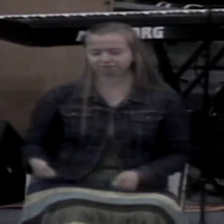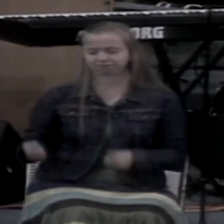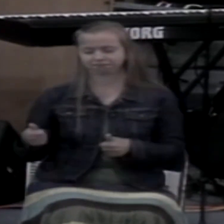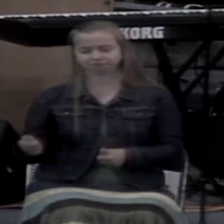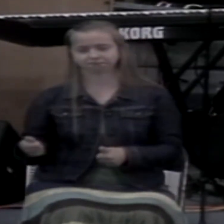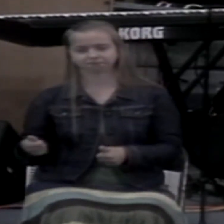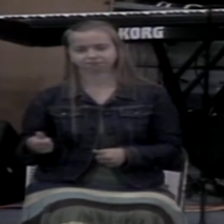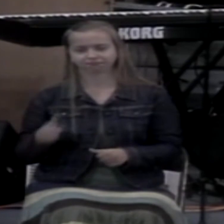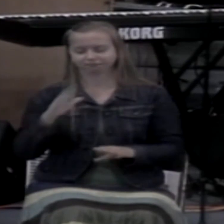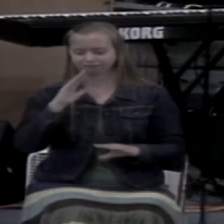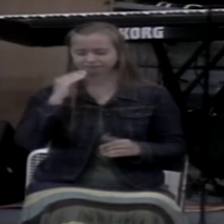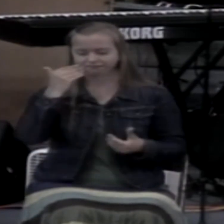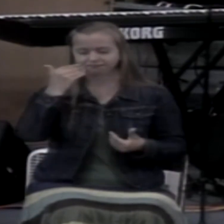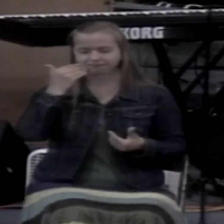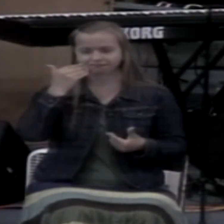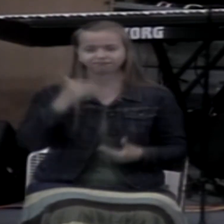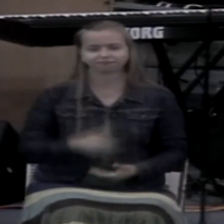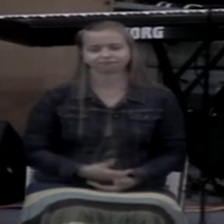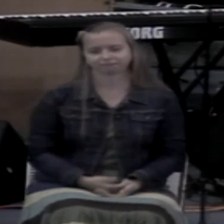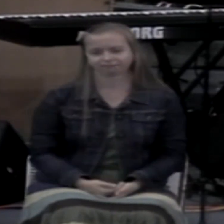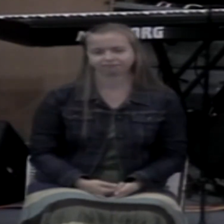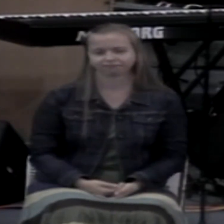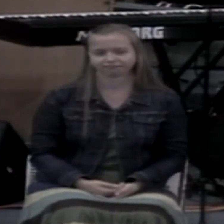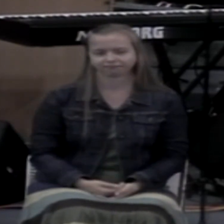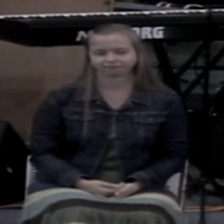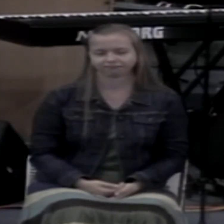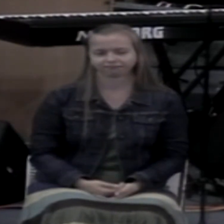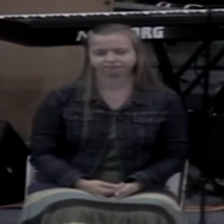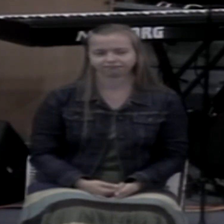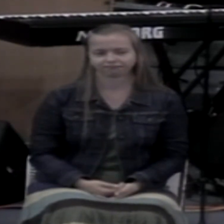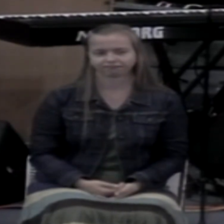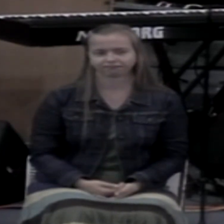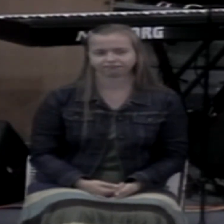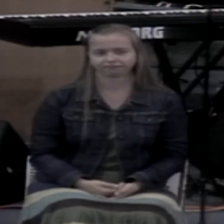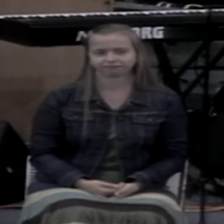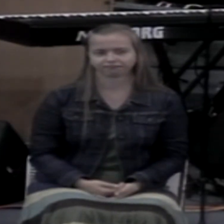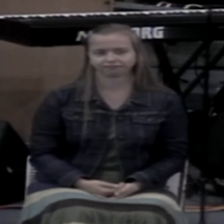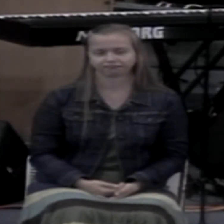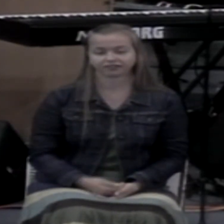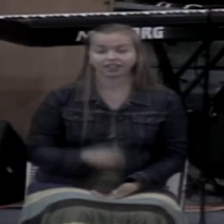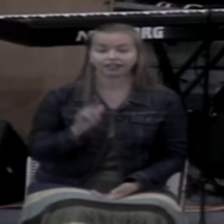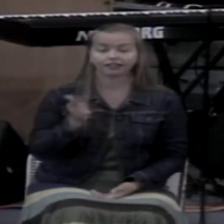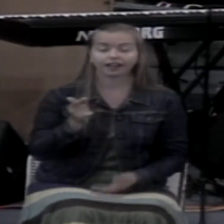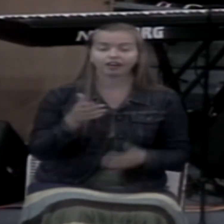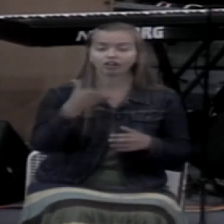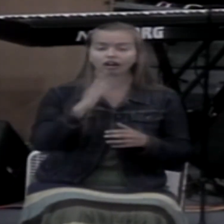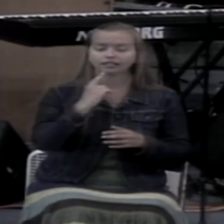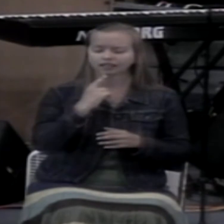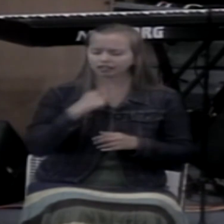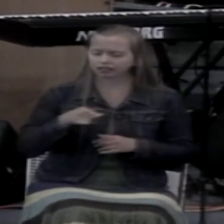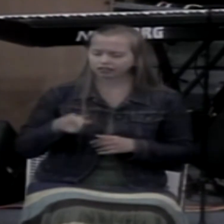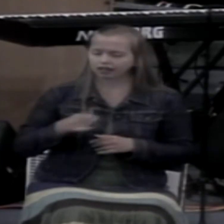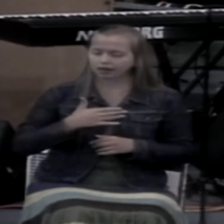This is my beloved son in whom I am well pleased.